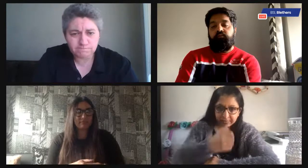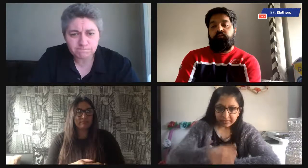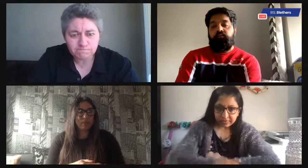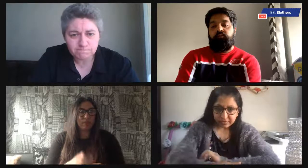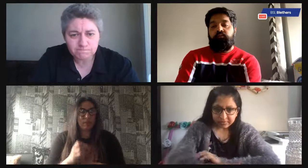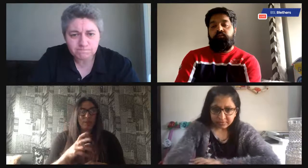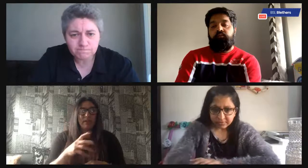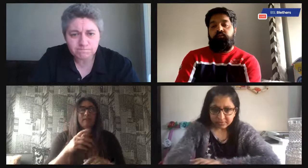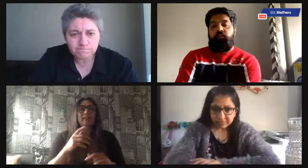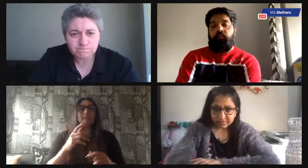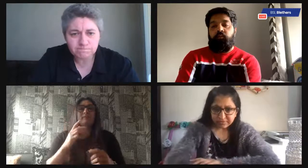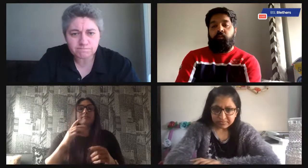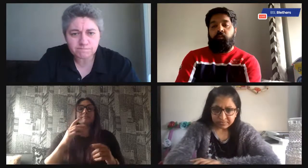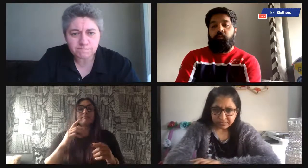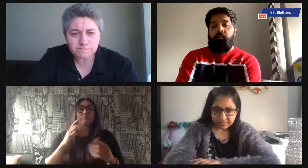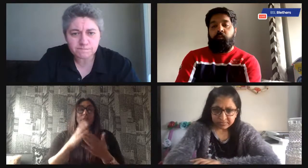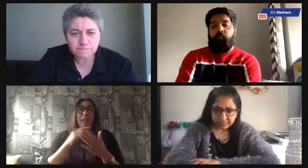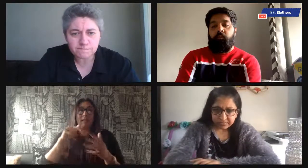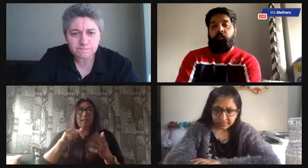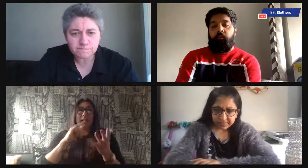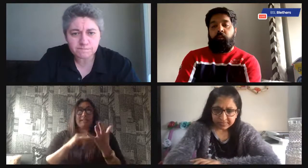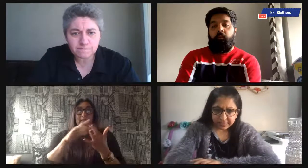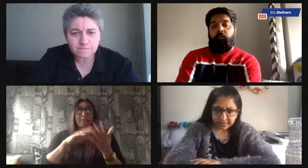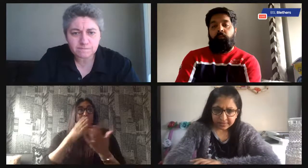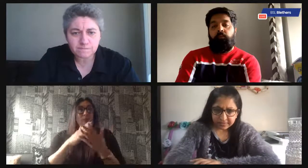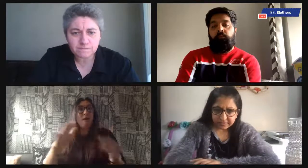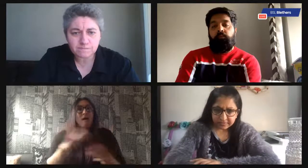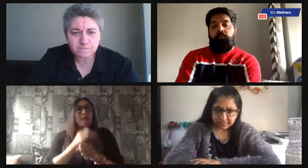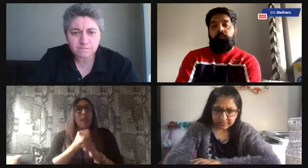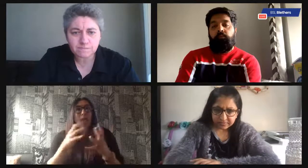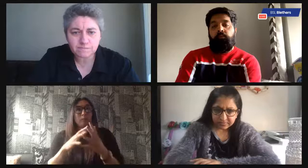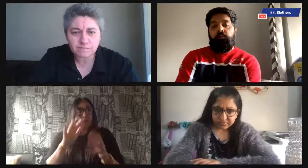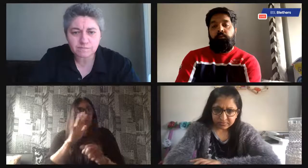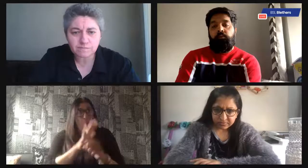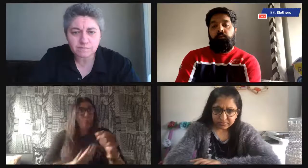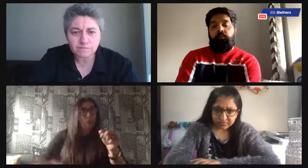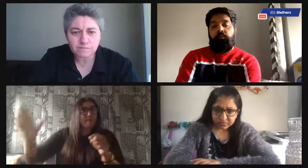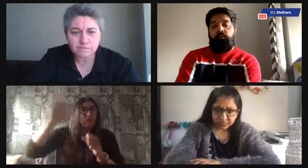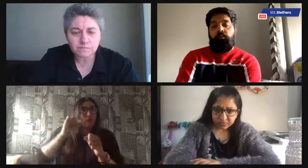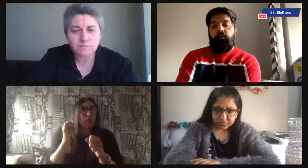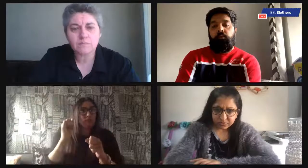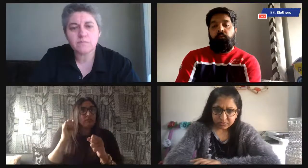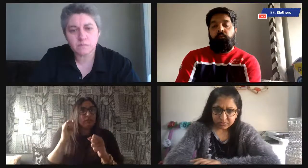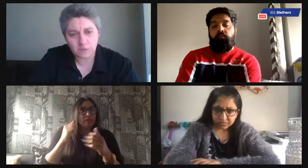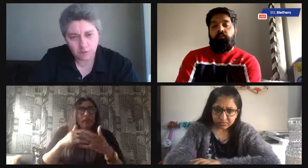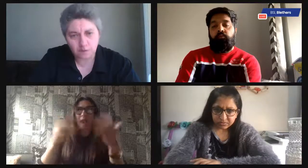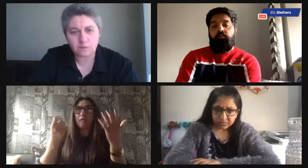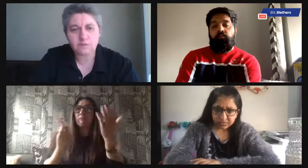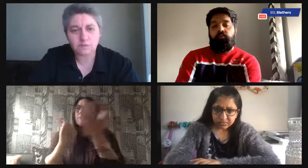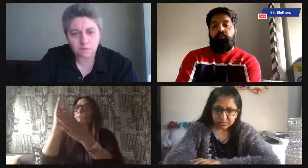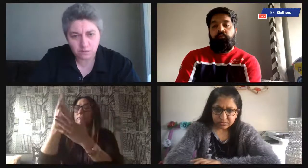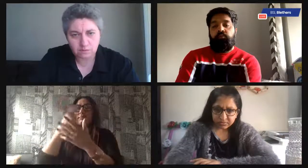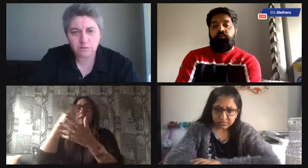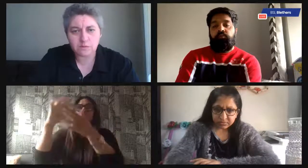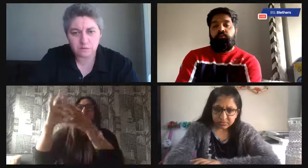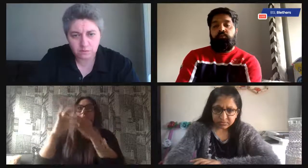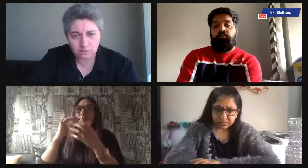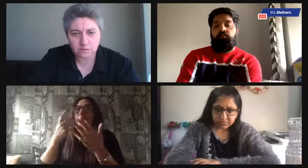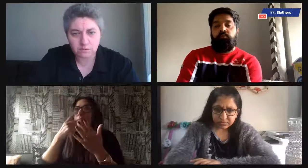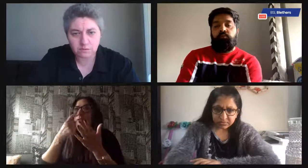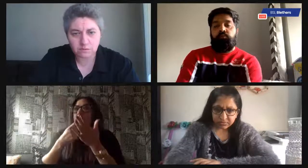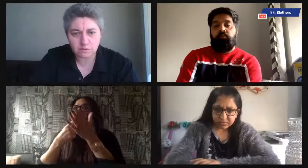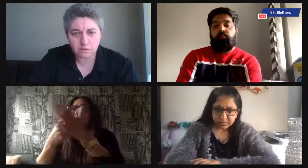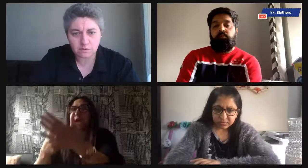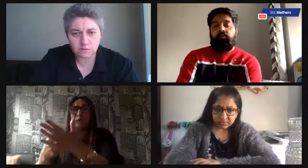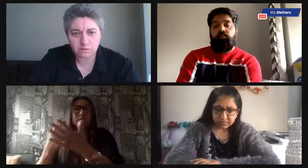final farewell. Okay, Tasman, if you start. Well, really, what I would like to really assure people is that although